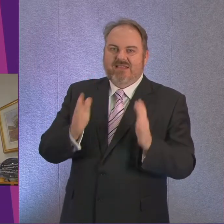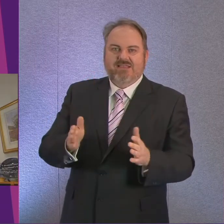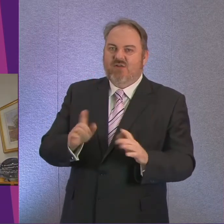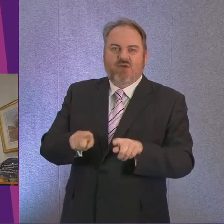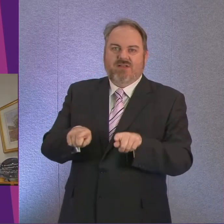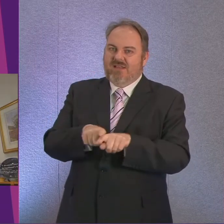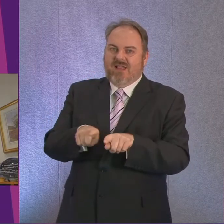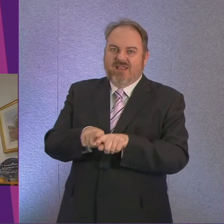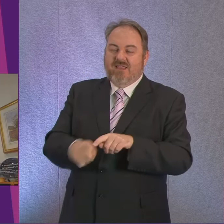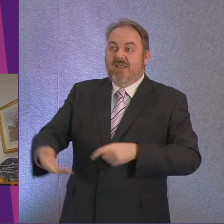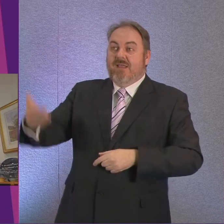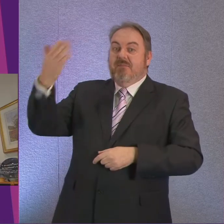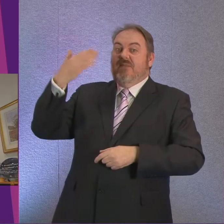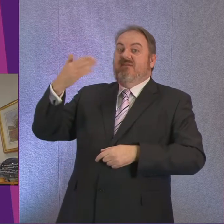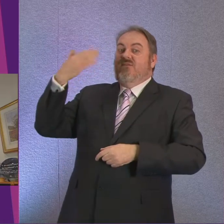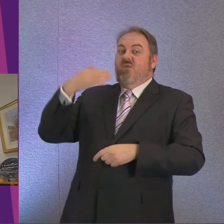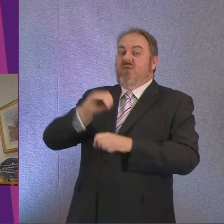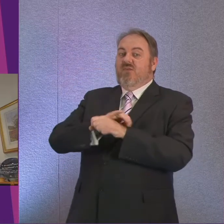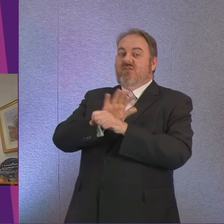of COVID-19.